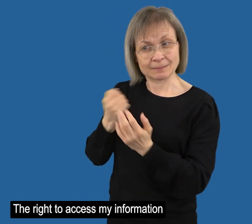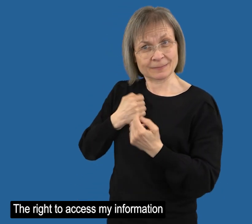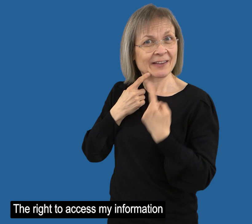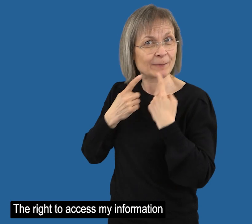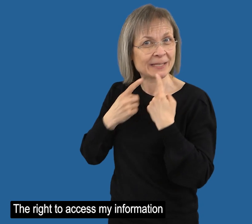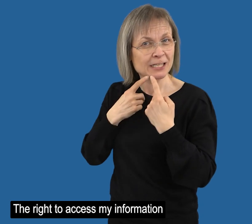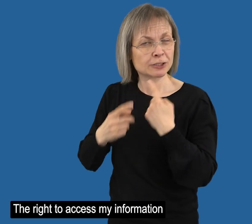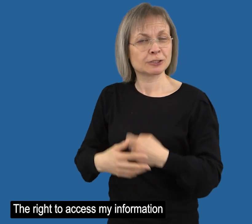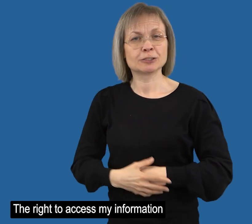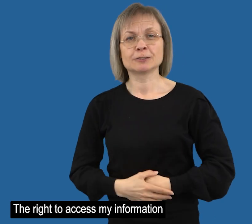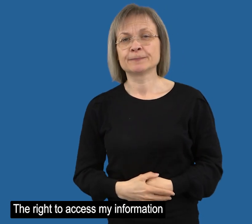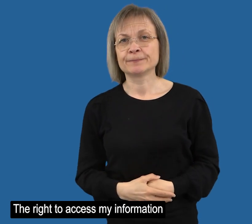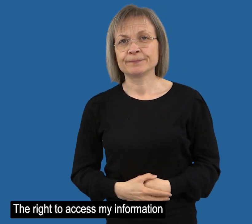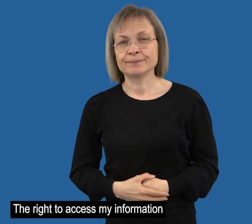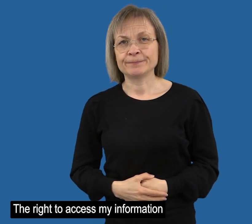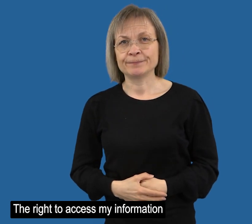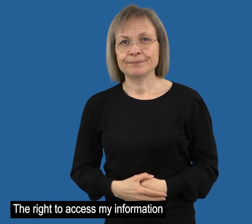The right to access my information.